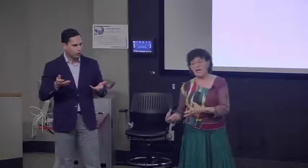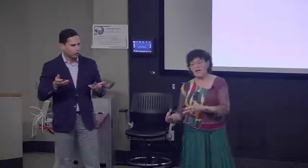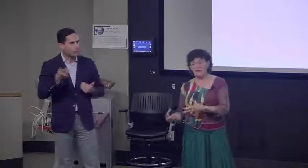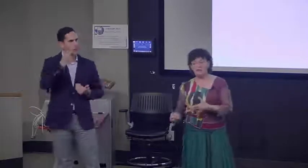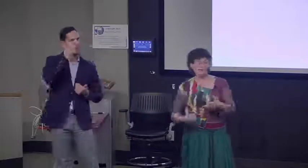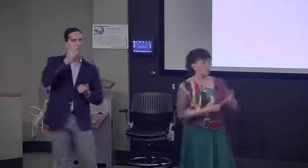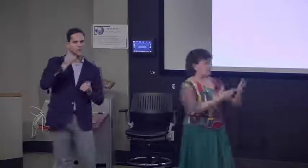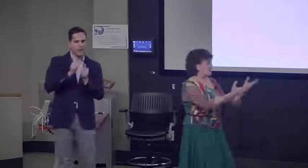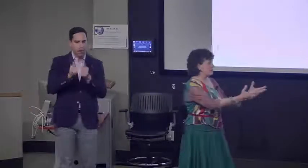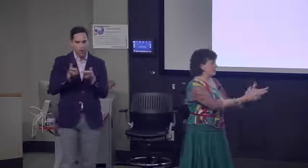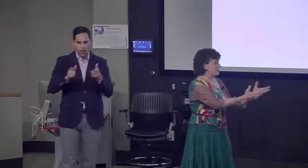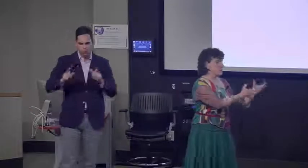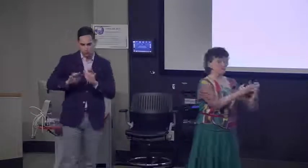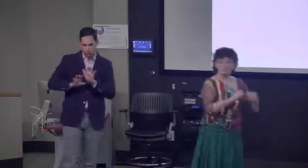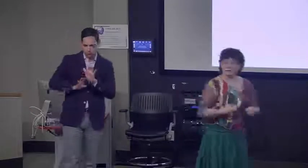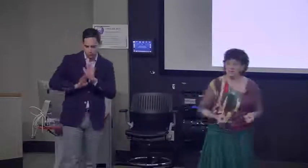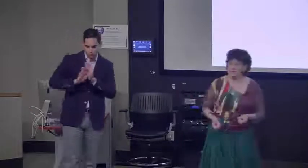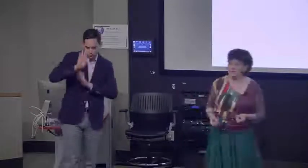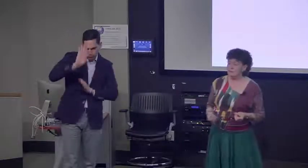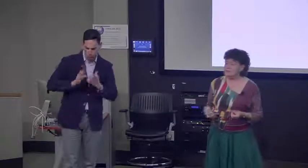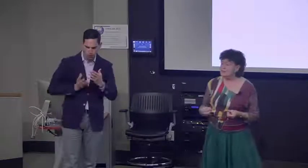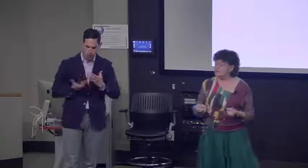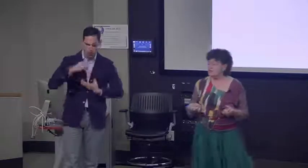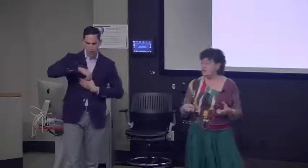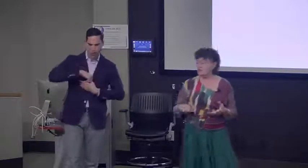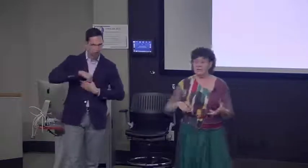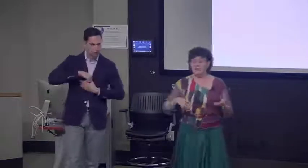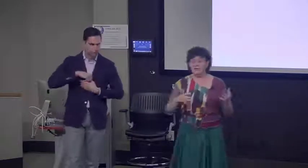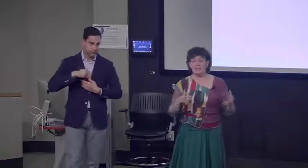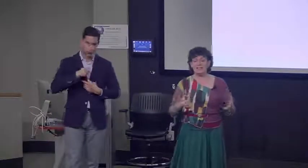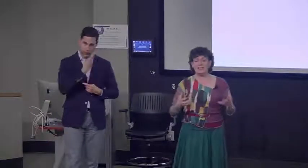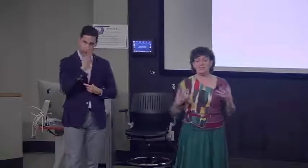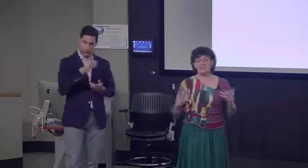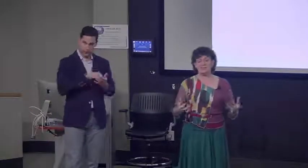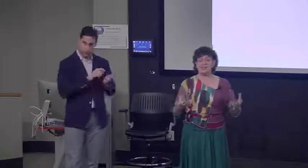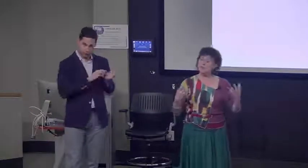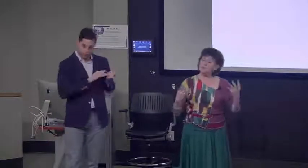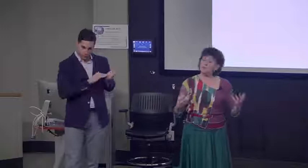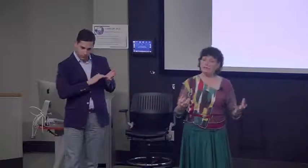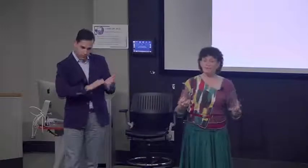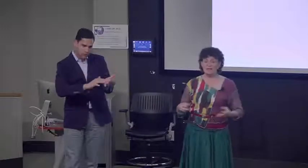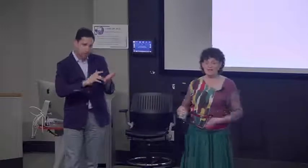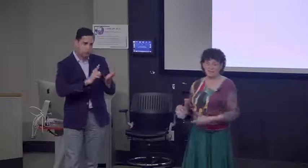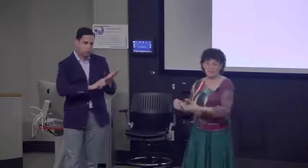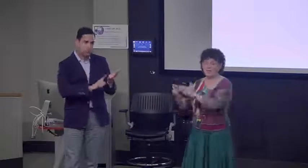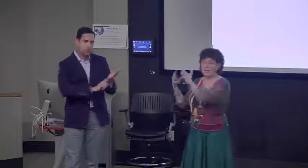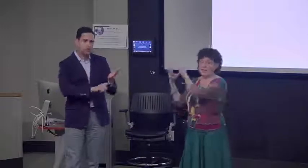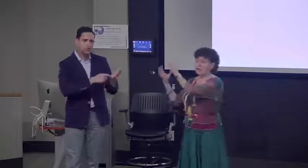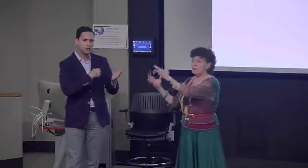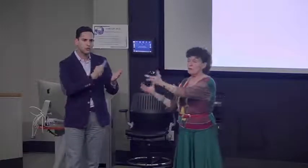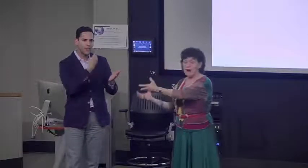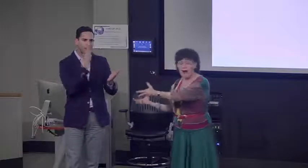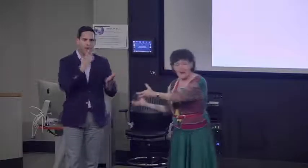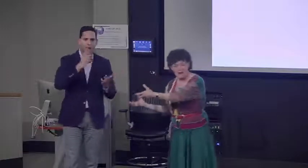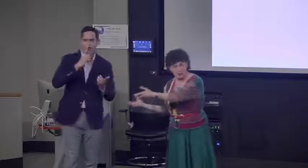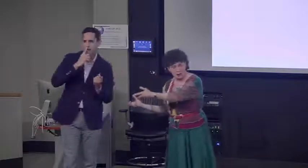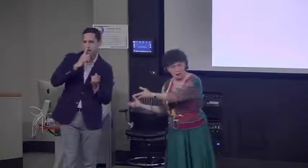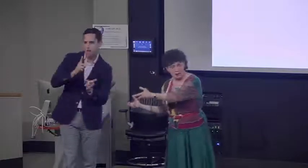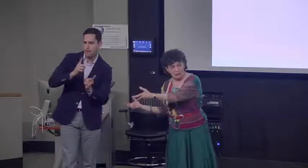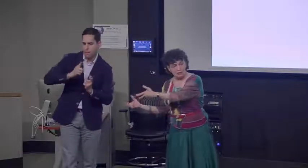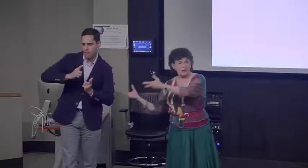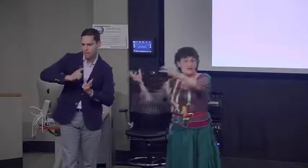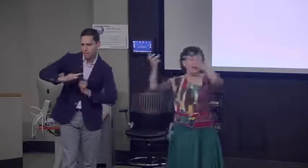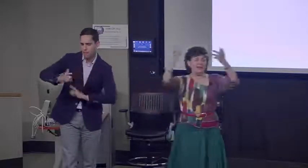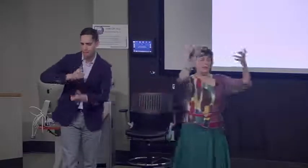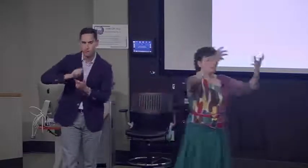of language learning that we've extracted from the literature is that it's a reciprocal process.